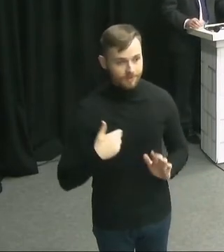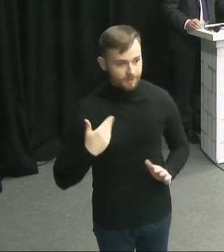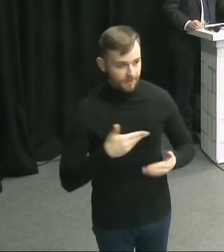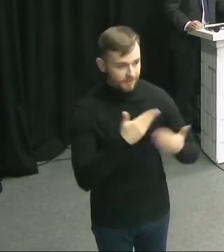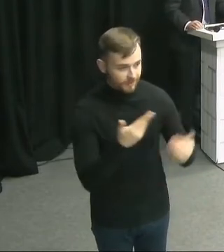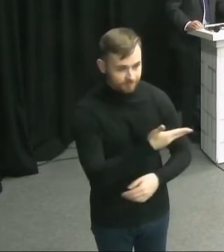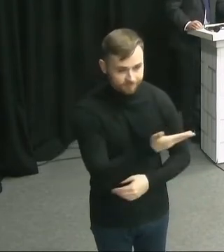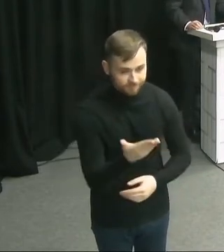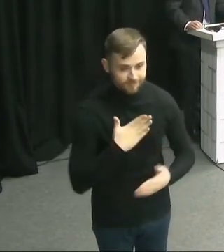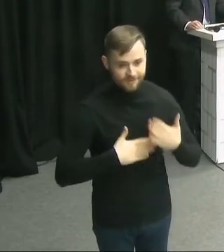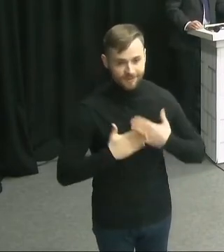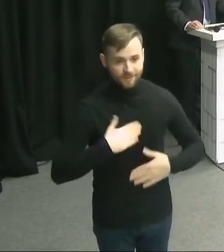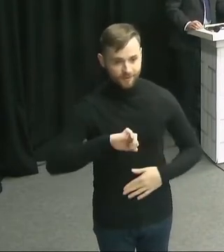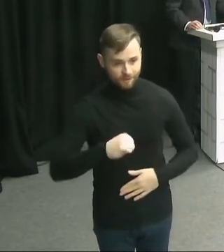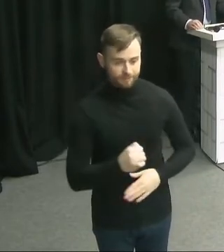afternoon.